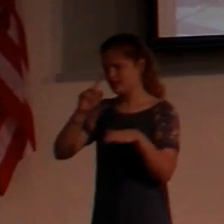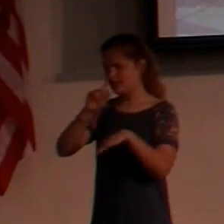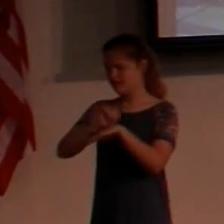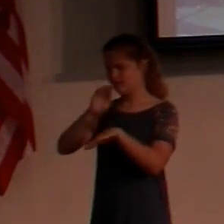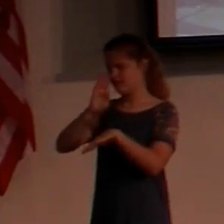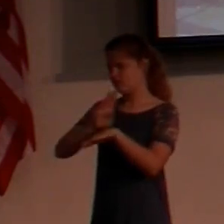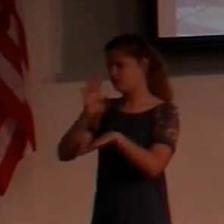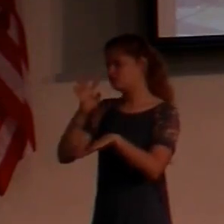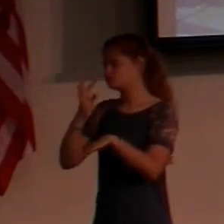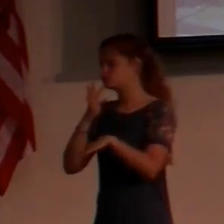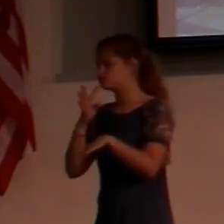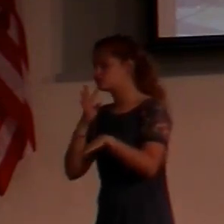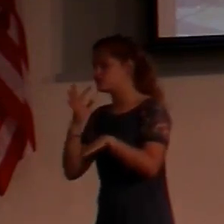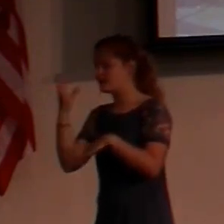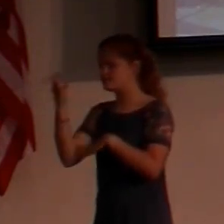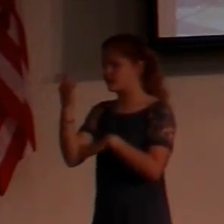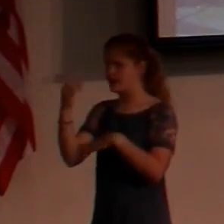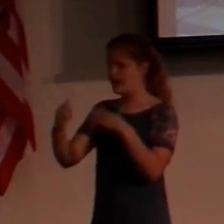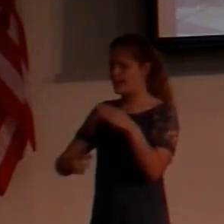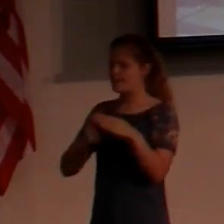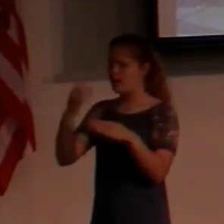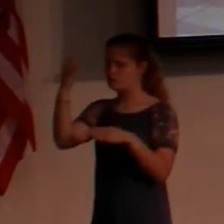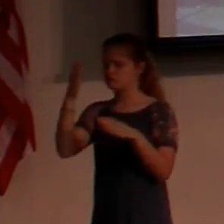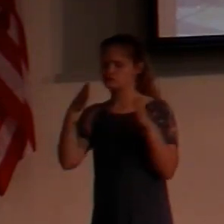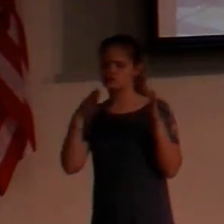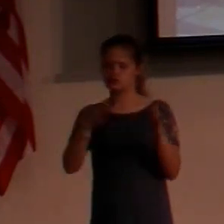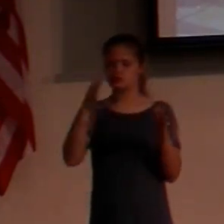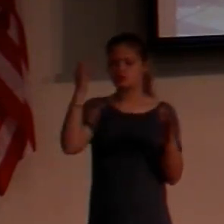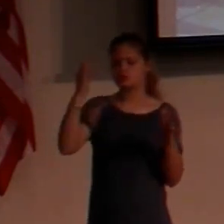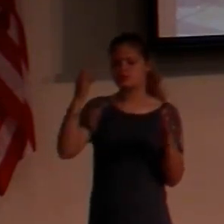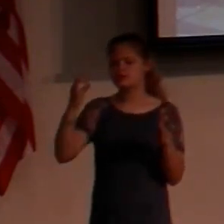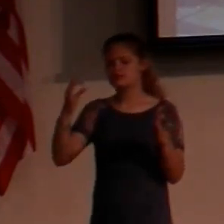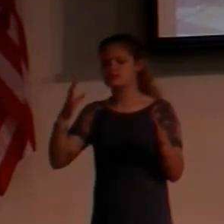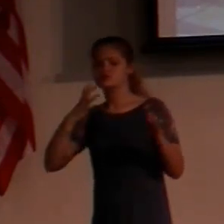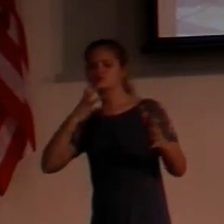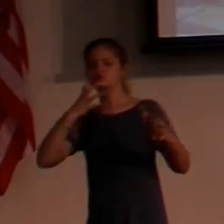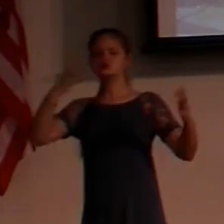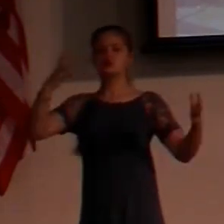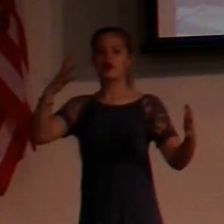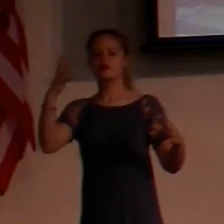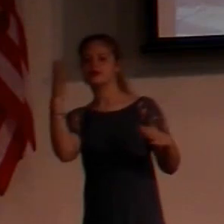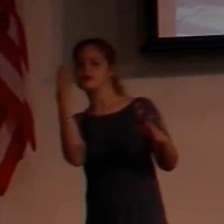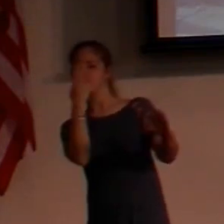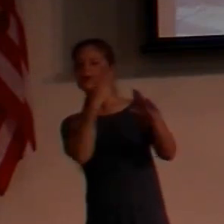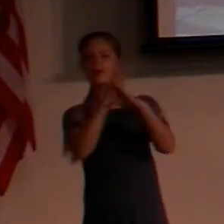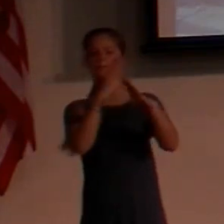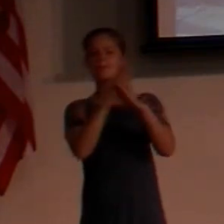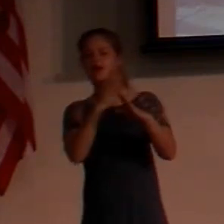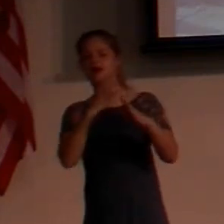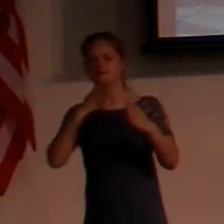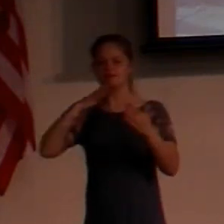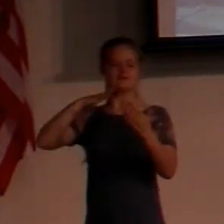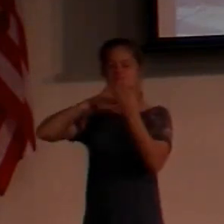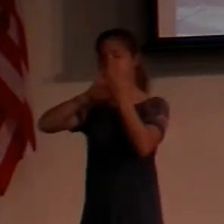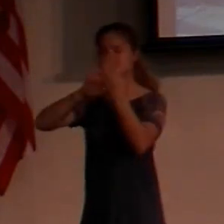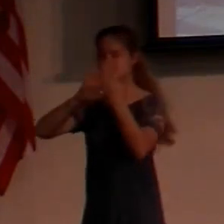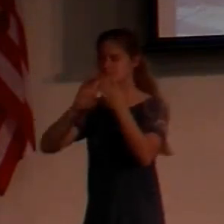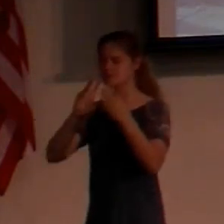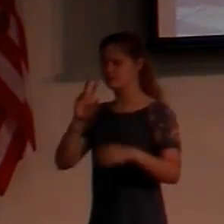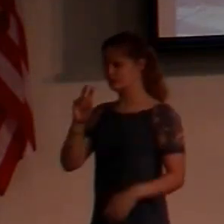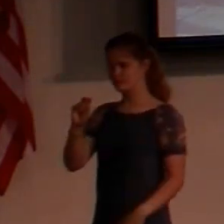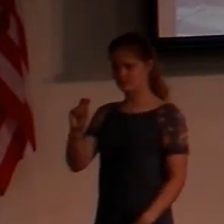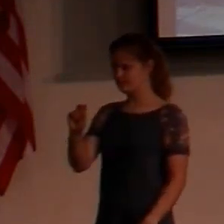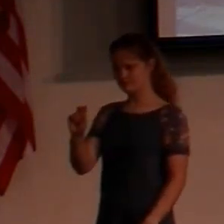spoke Friday about street preaching, about people, hollering at you and being on a bus and kind of being in your face. And That's not what we